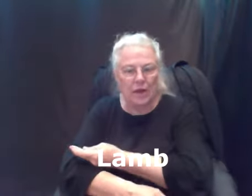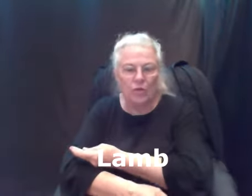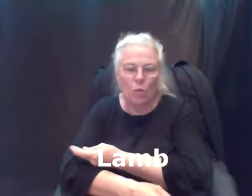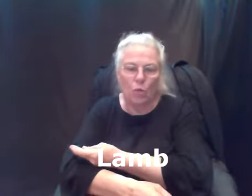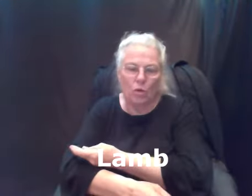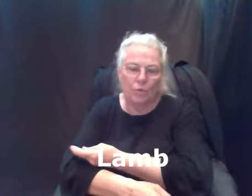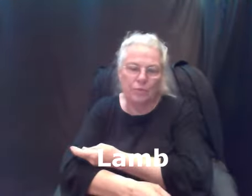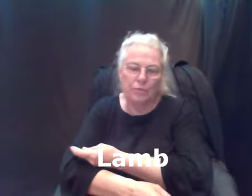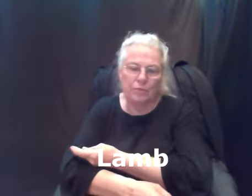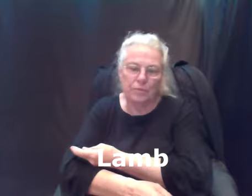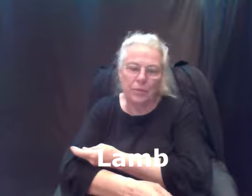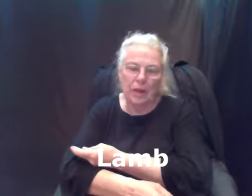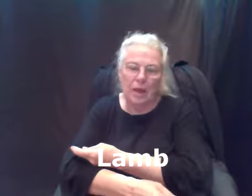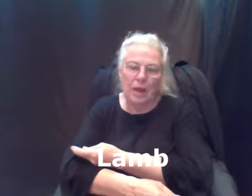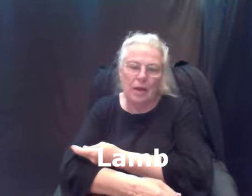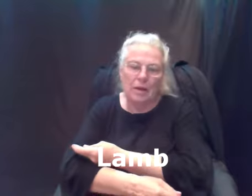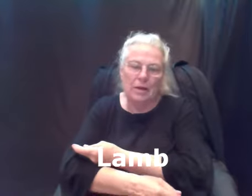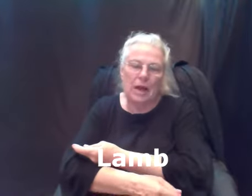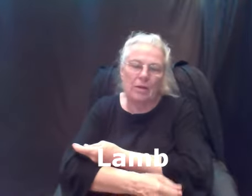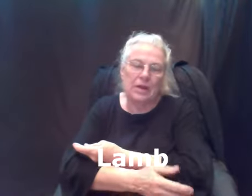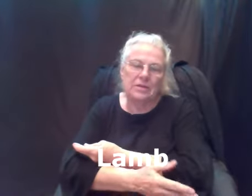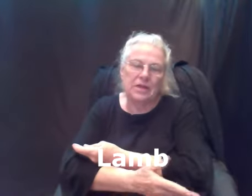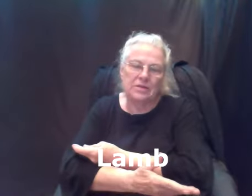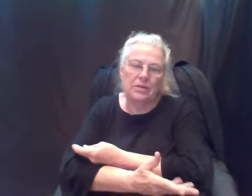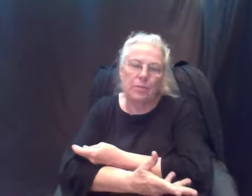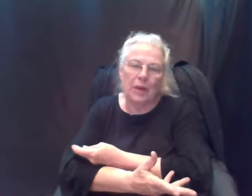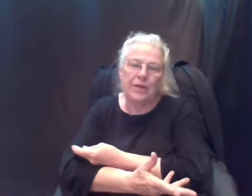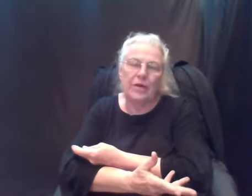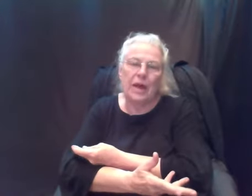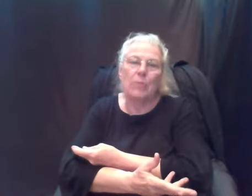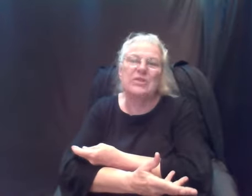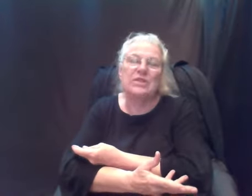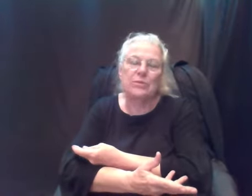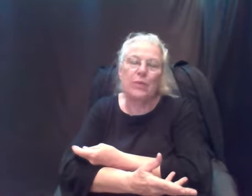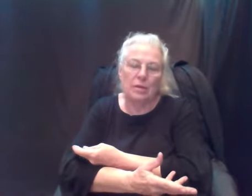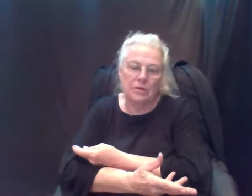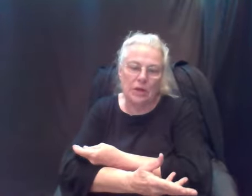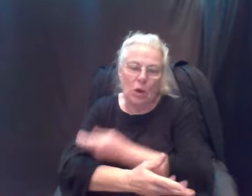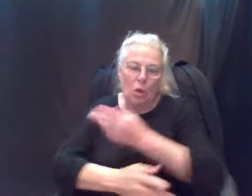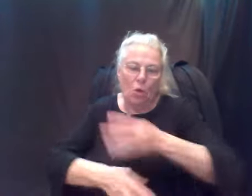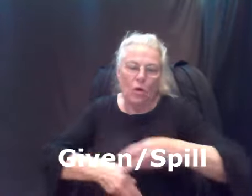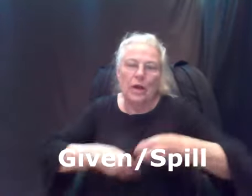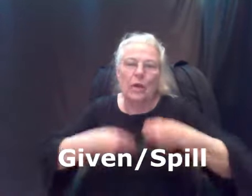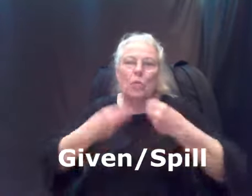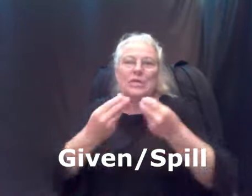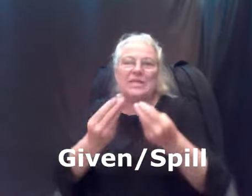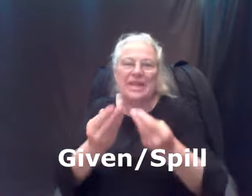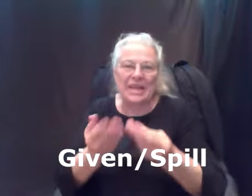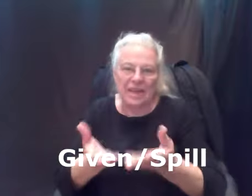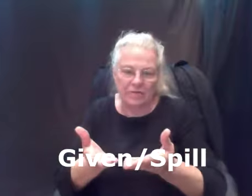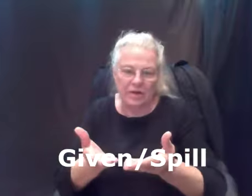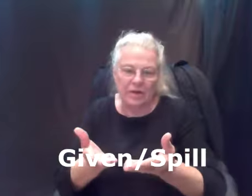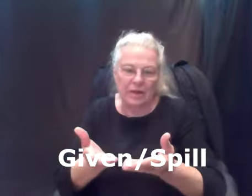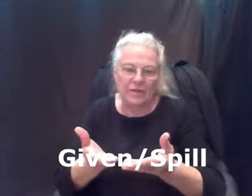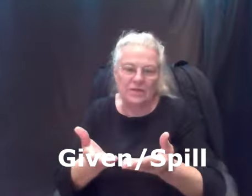the wool. Now it says the blood of the lamb was spilt or it was given. In this song